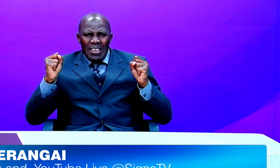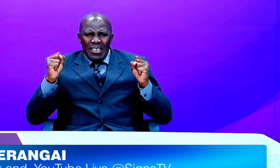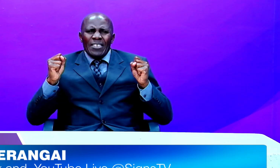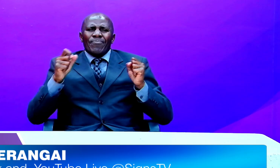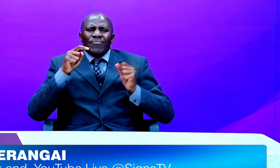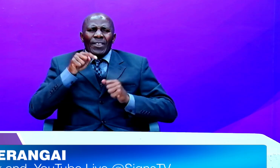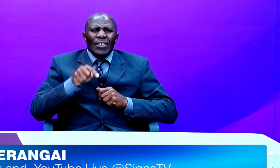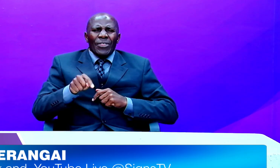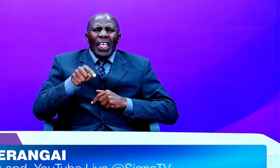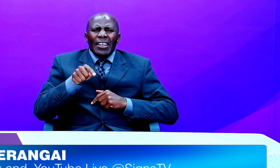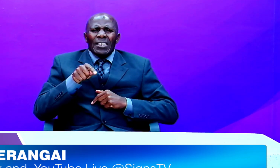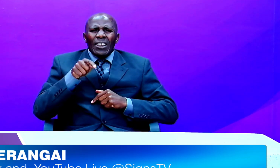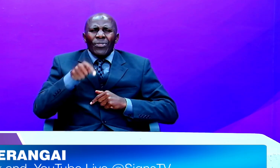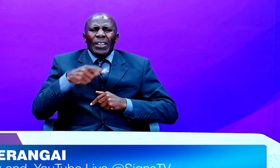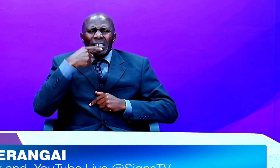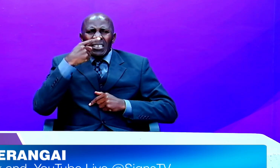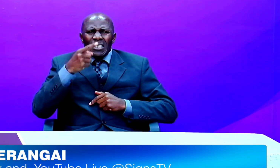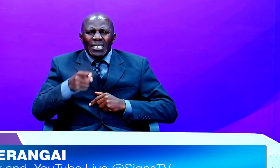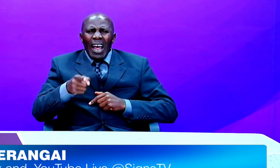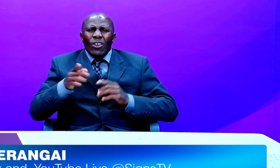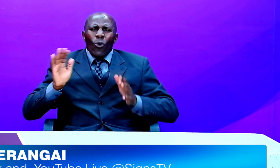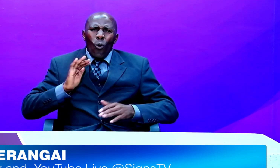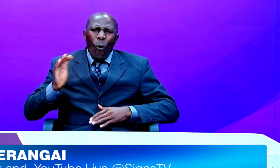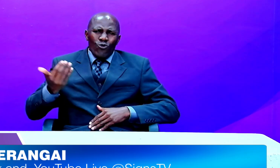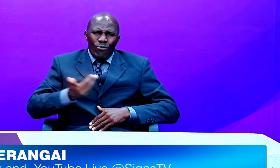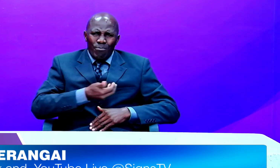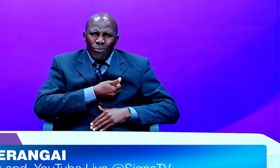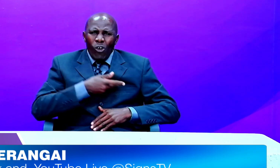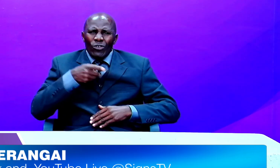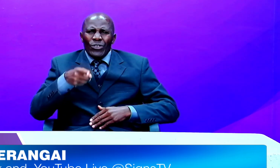not be sidetracked by early politicking.